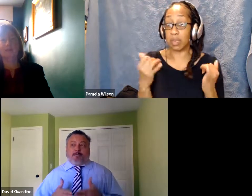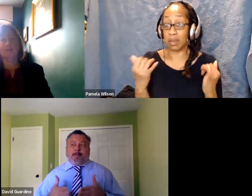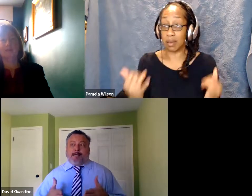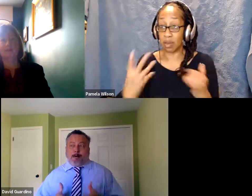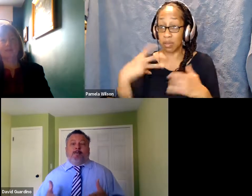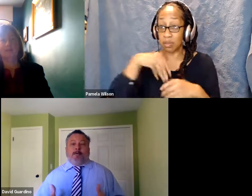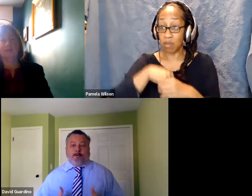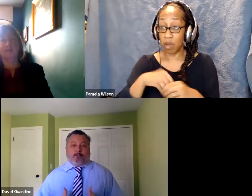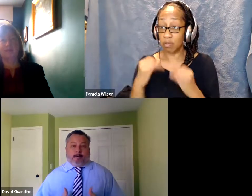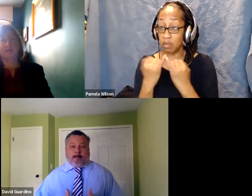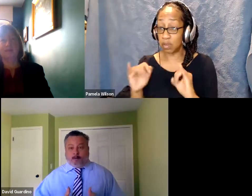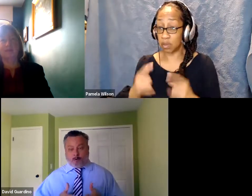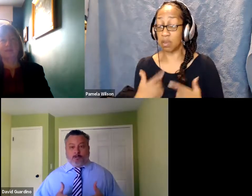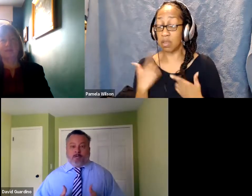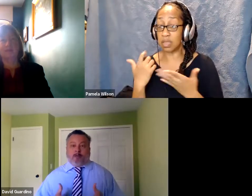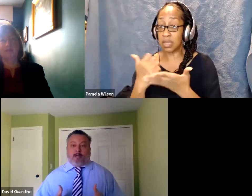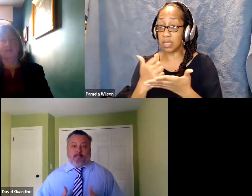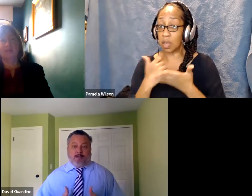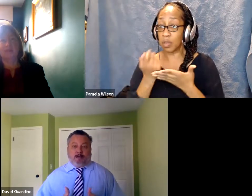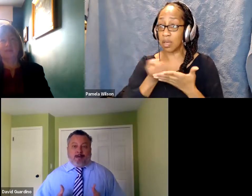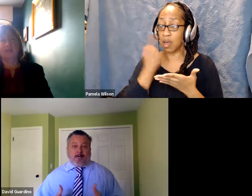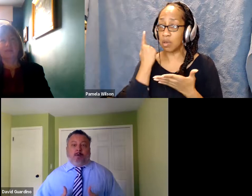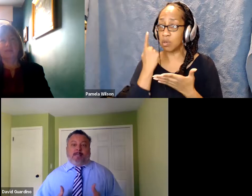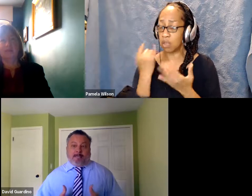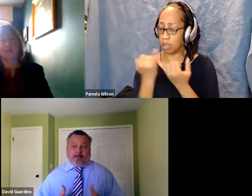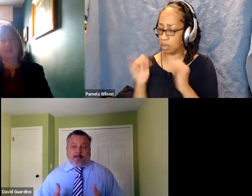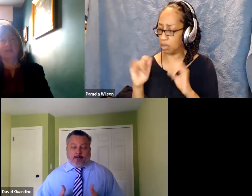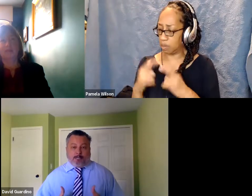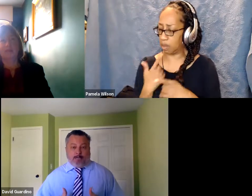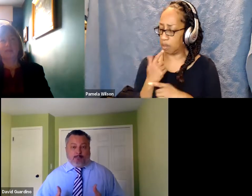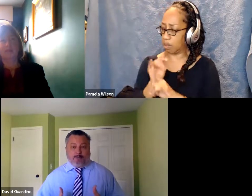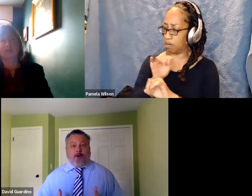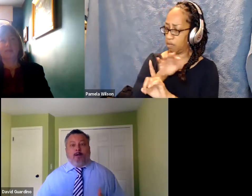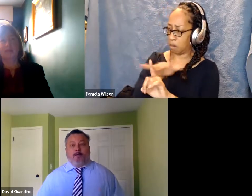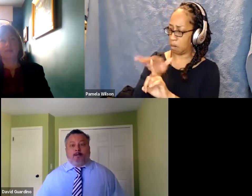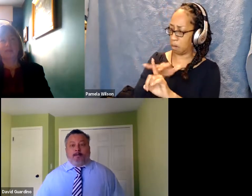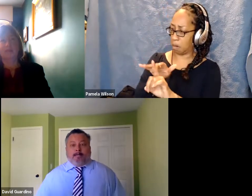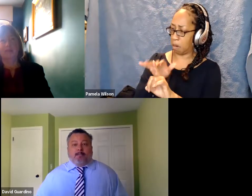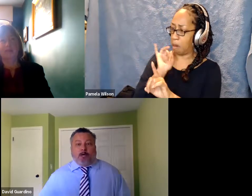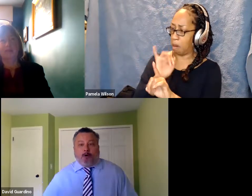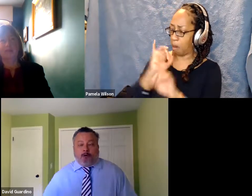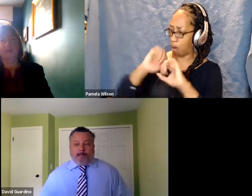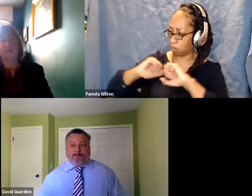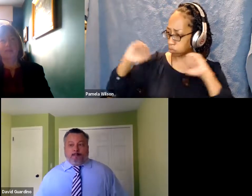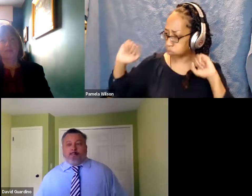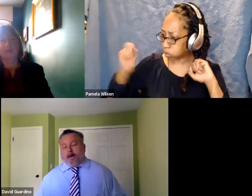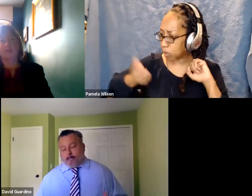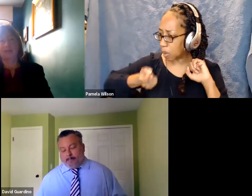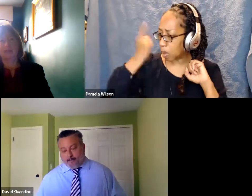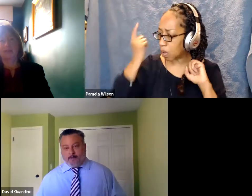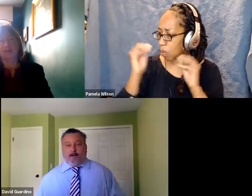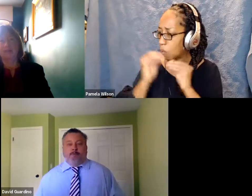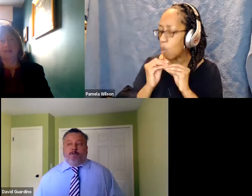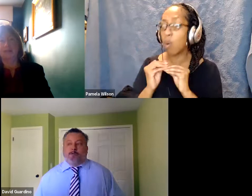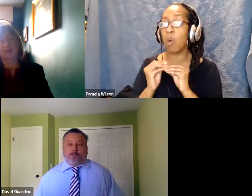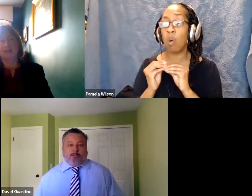it's really helped me understand the world of independent living in ways I didn't understand it before. And so, but I'll